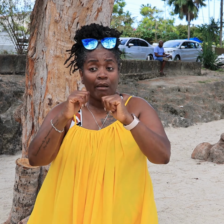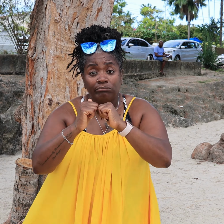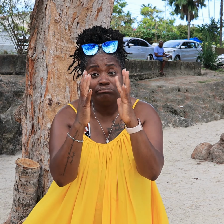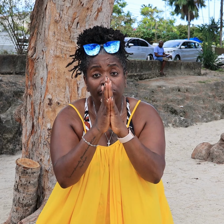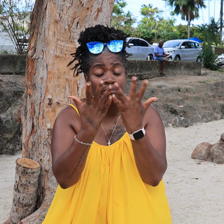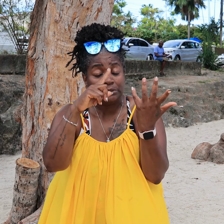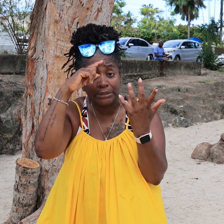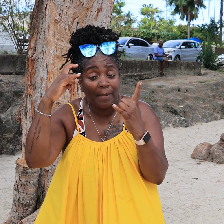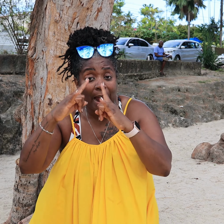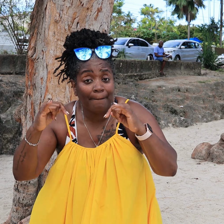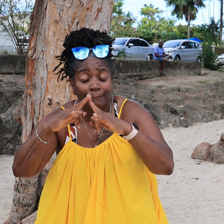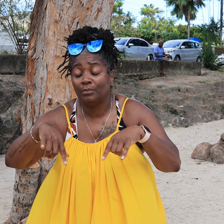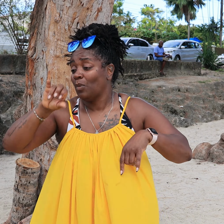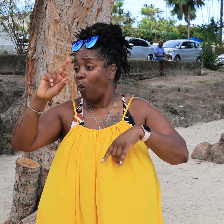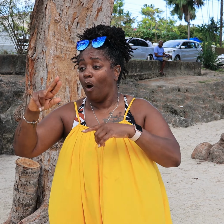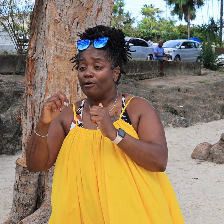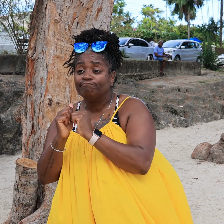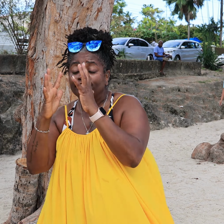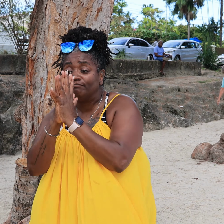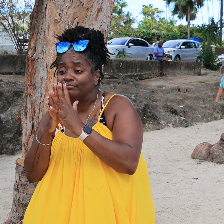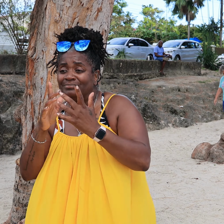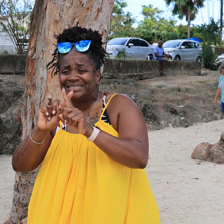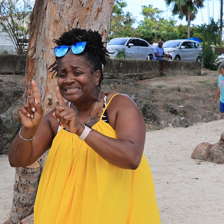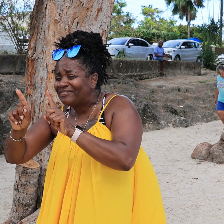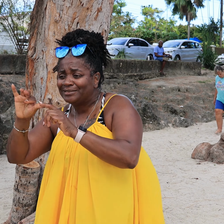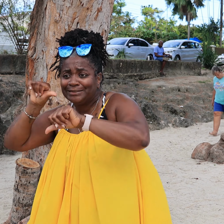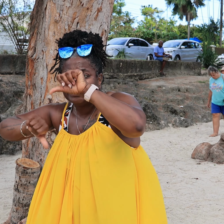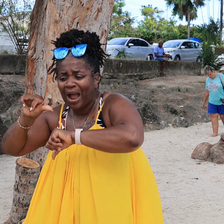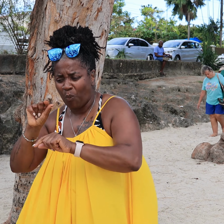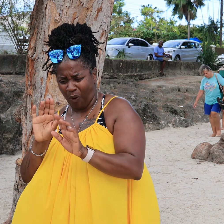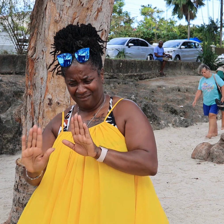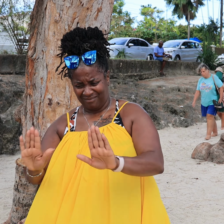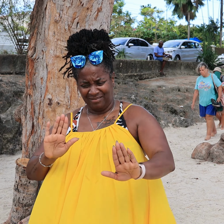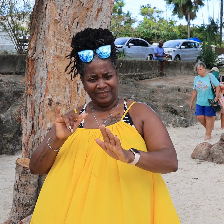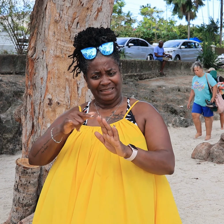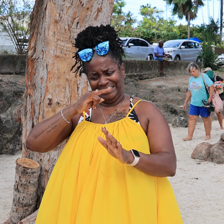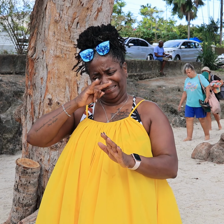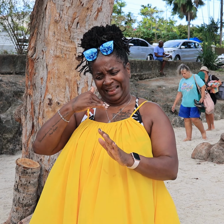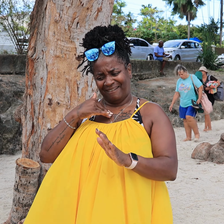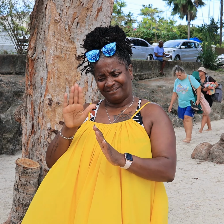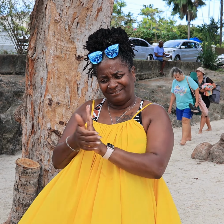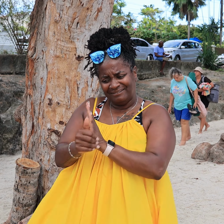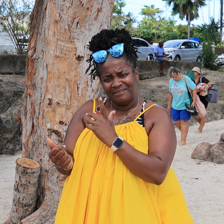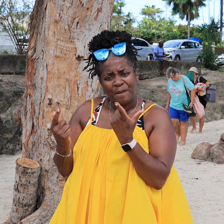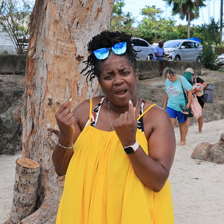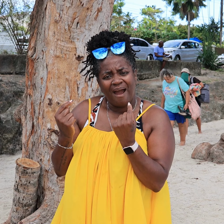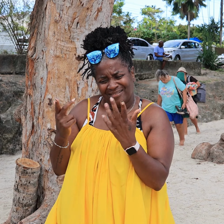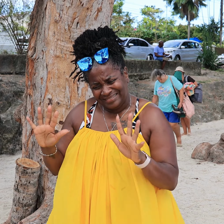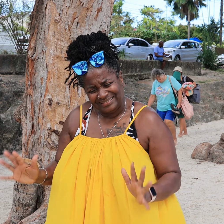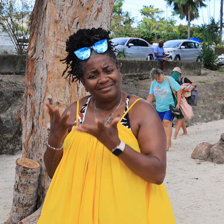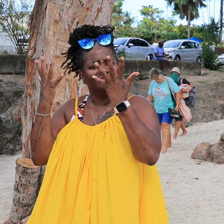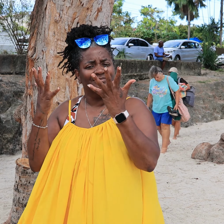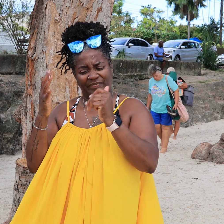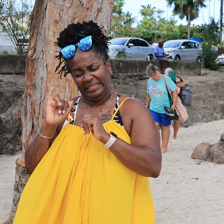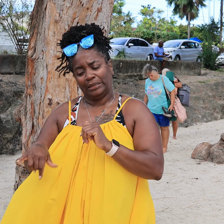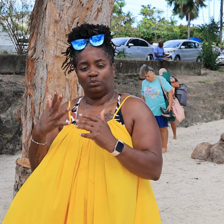with the aim of uplifting, set up a summer camp or different things along the line of science or whatever interests and skills the deaf